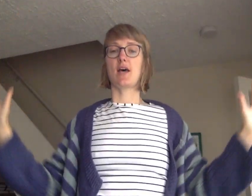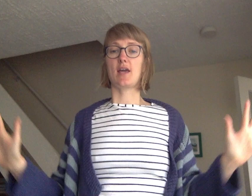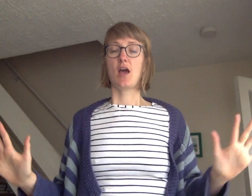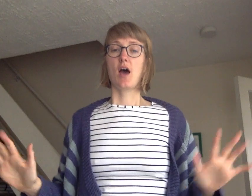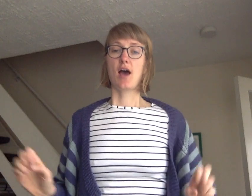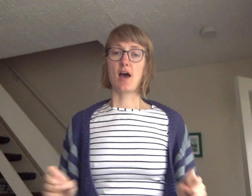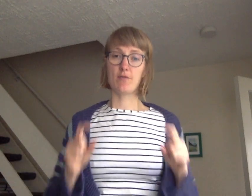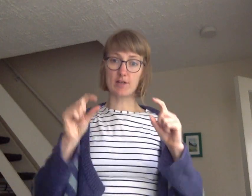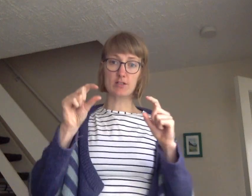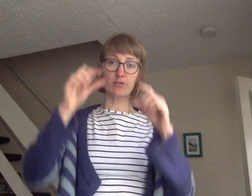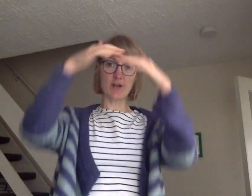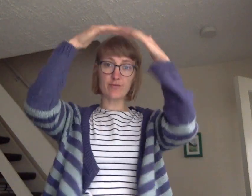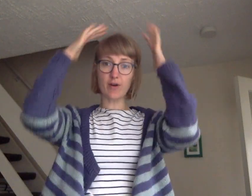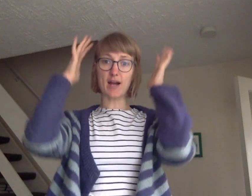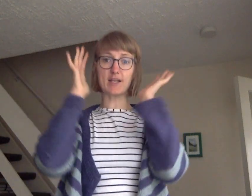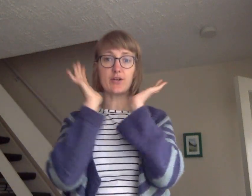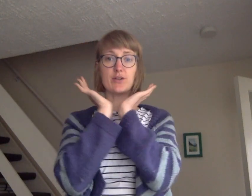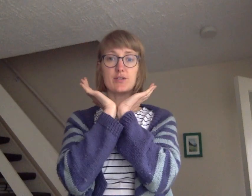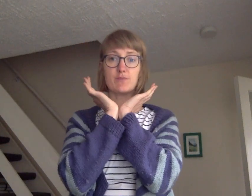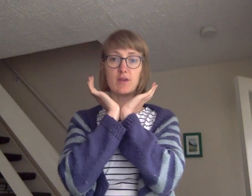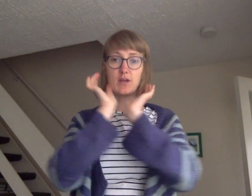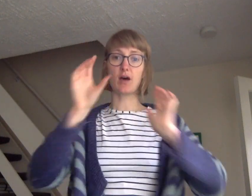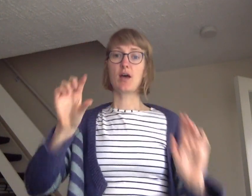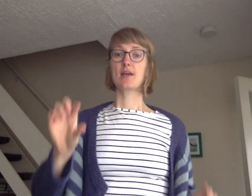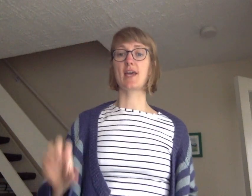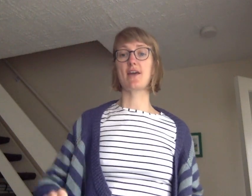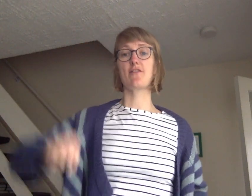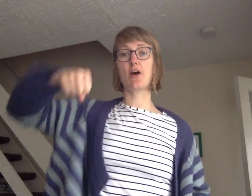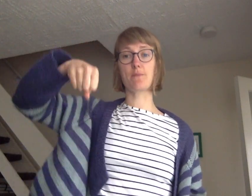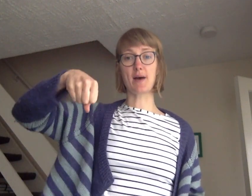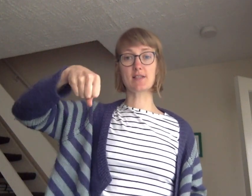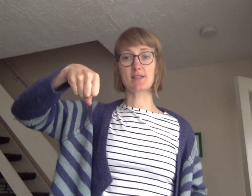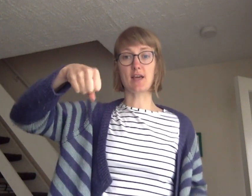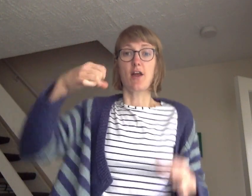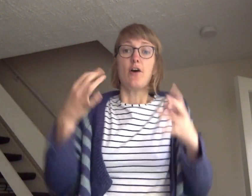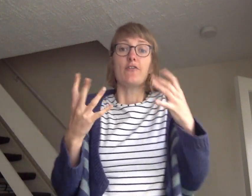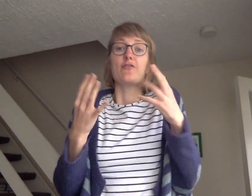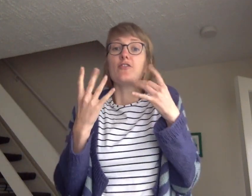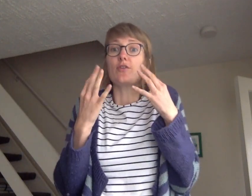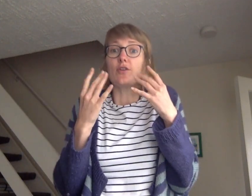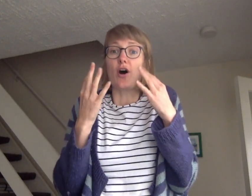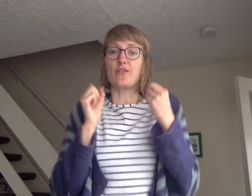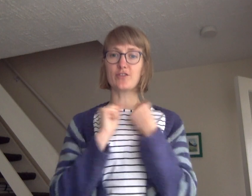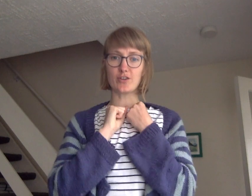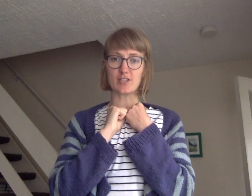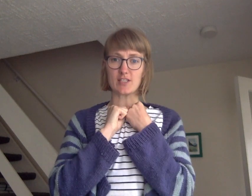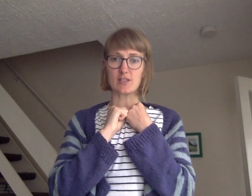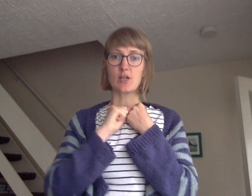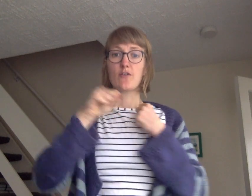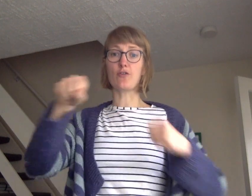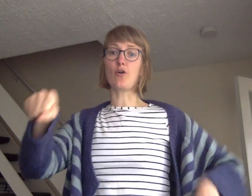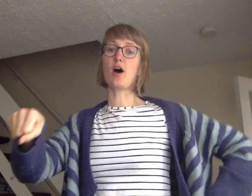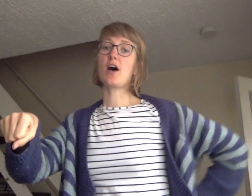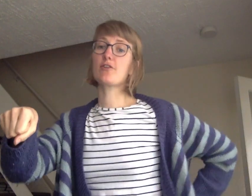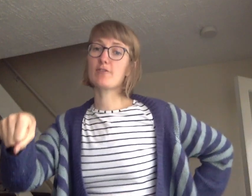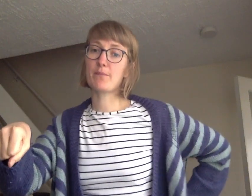day, Little Red Riding Hood's mother gave her a basket full of goodies for her